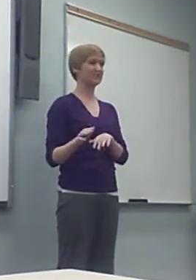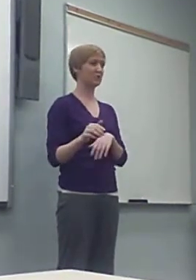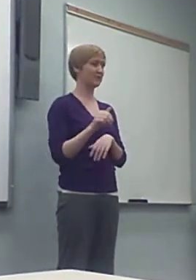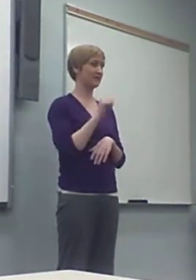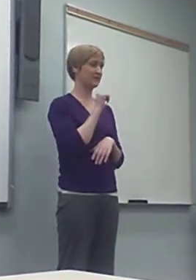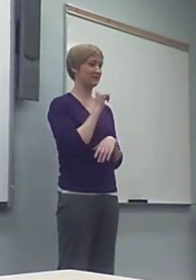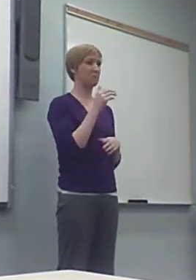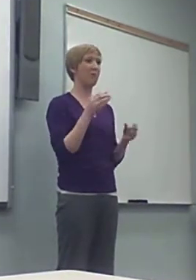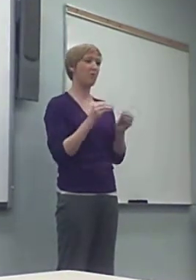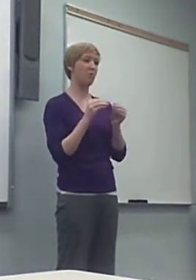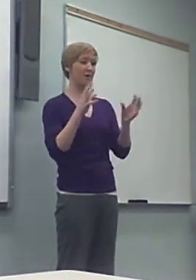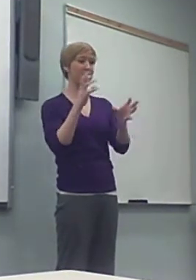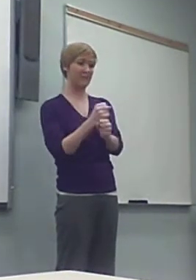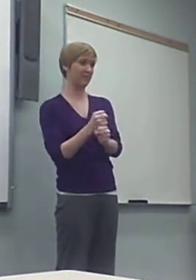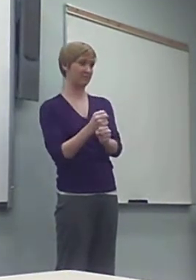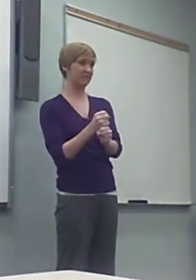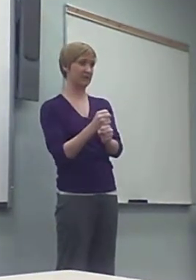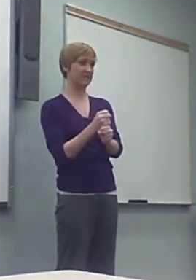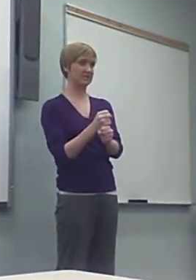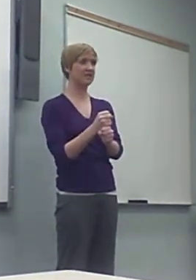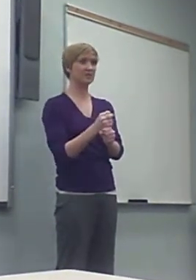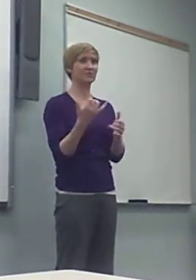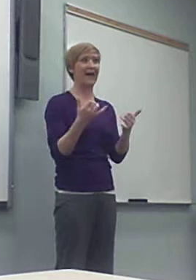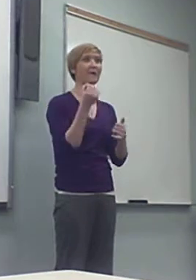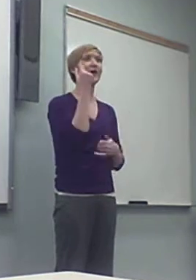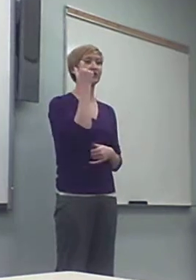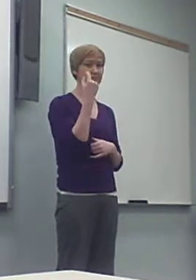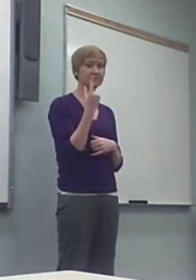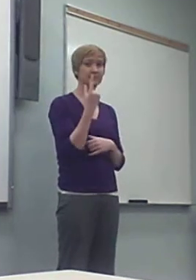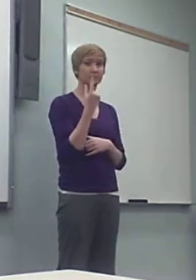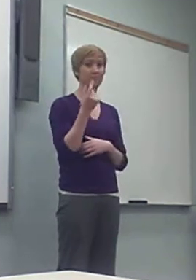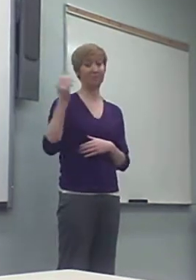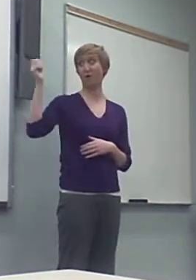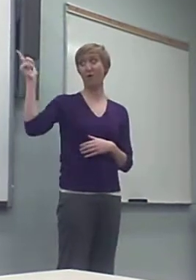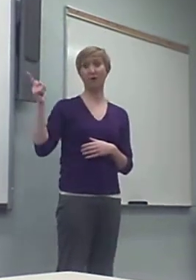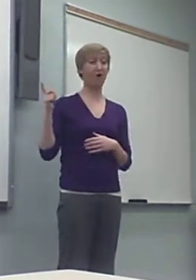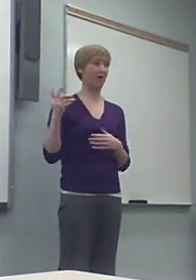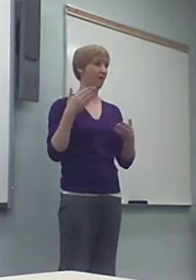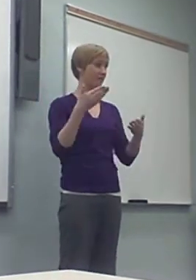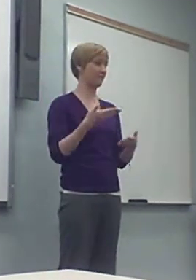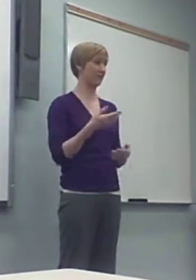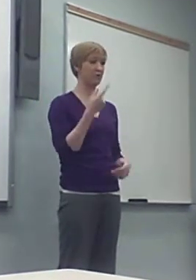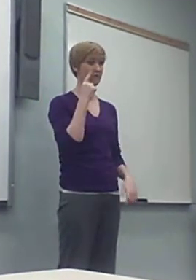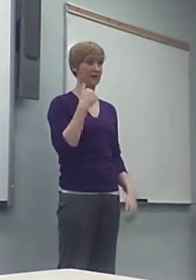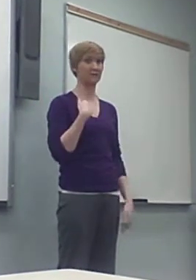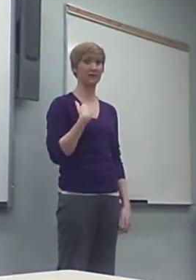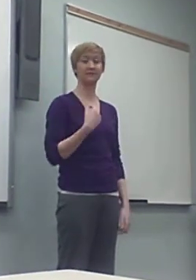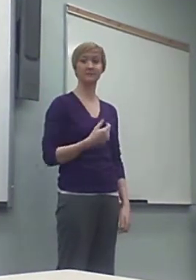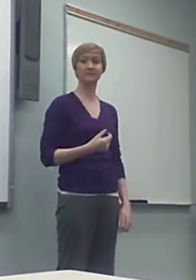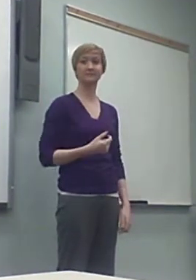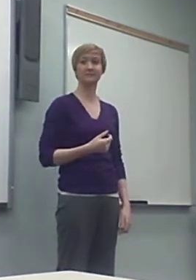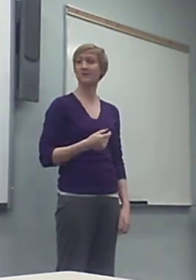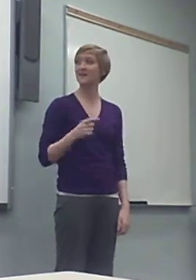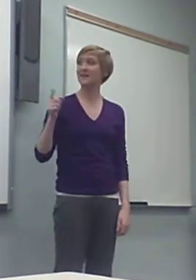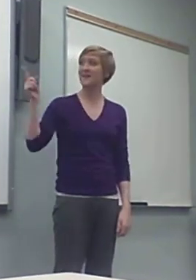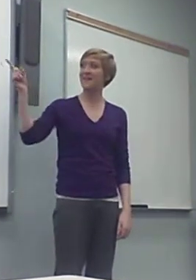paraphrase. So you have those available to you. Bible dictionaries are great for goofy words that come up,